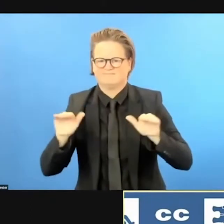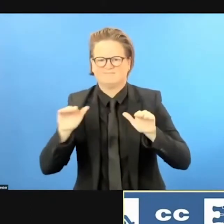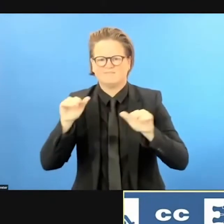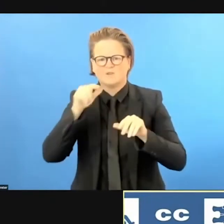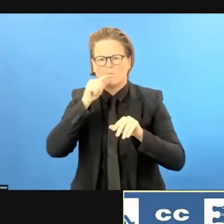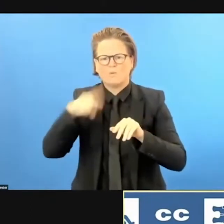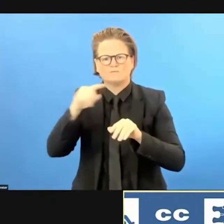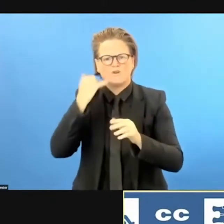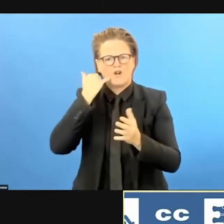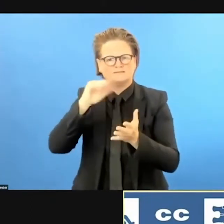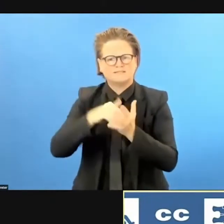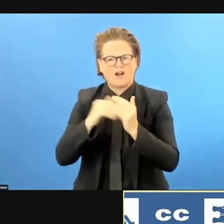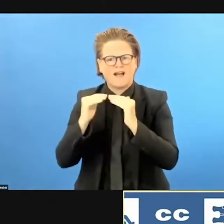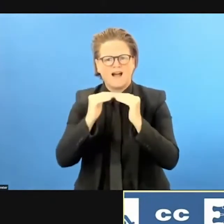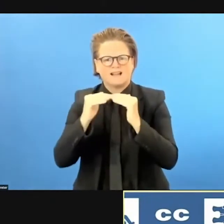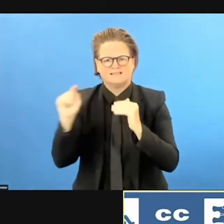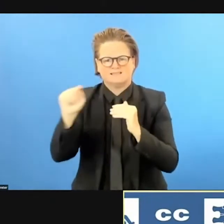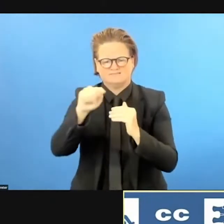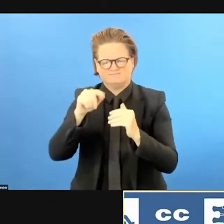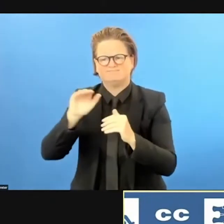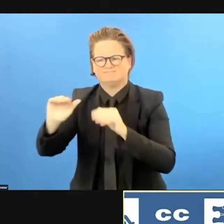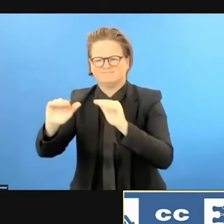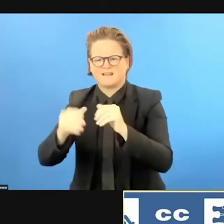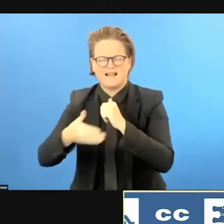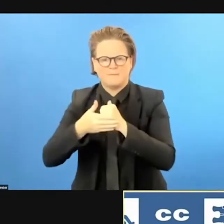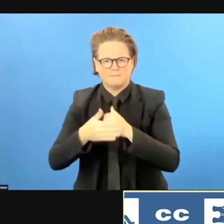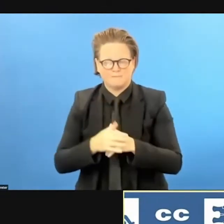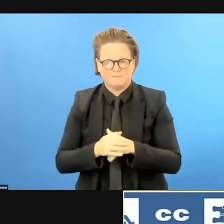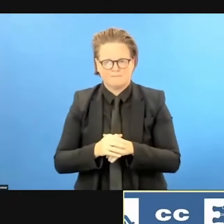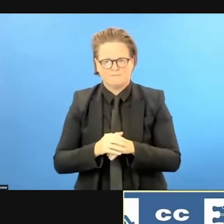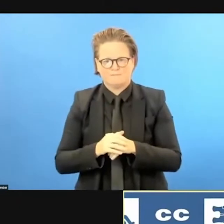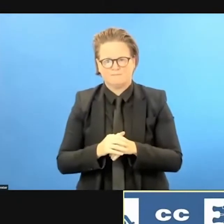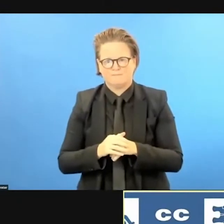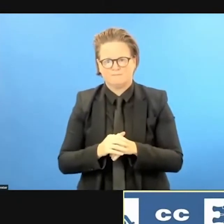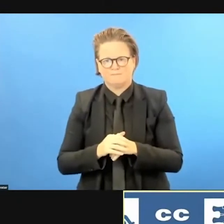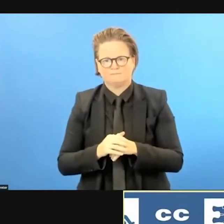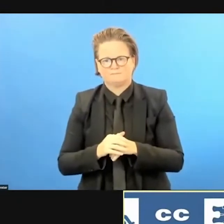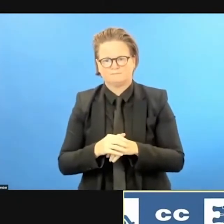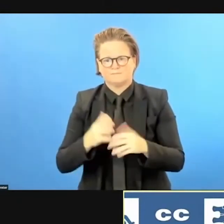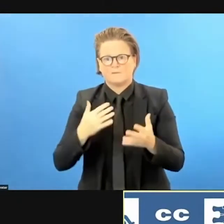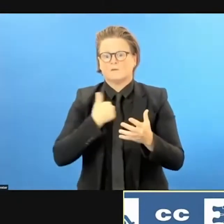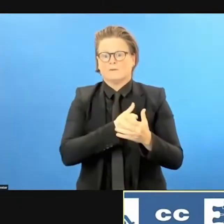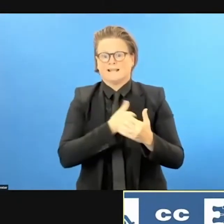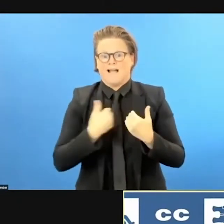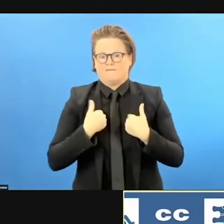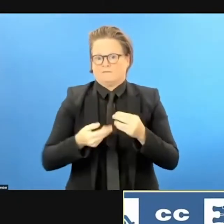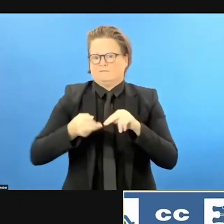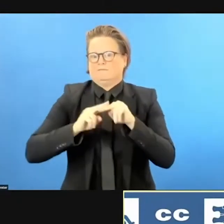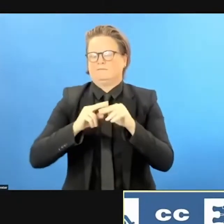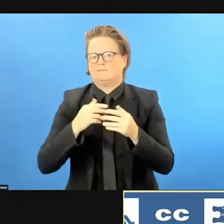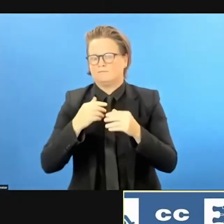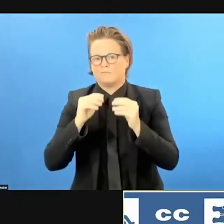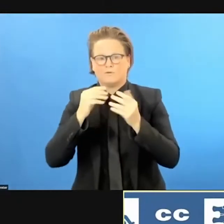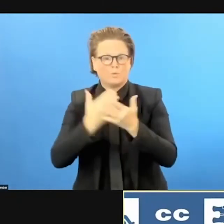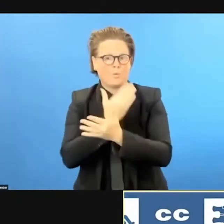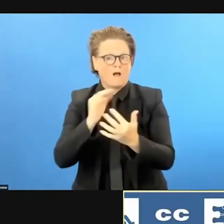the other thing I will add is that different options and new options become available every day